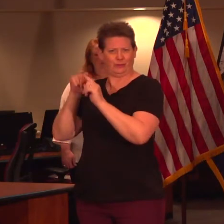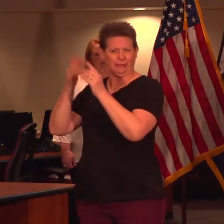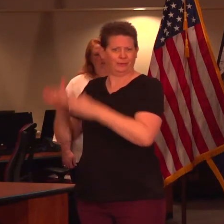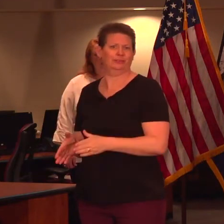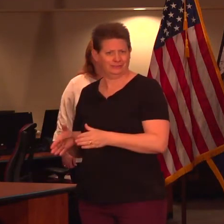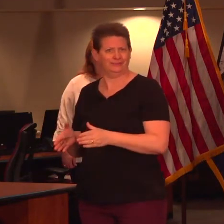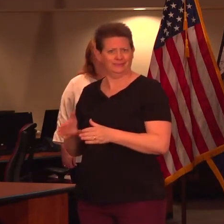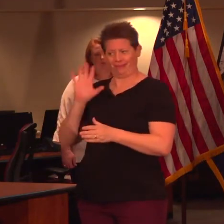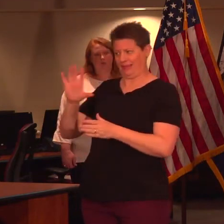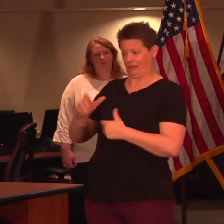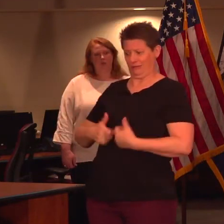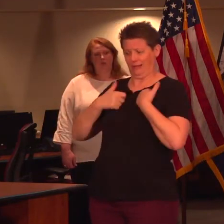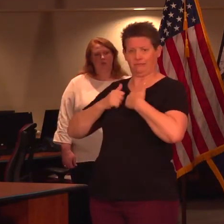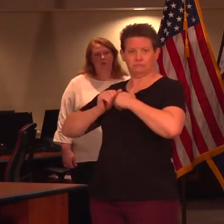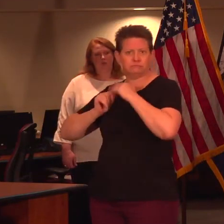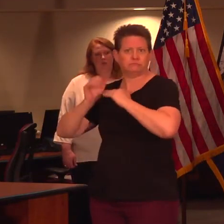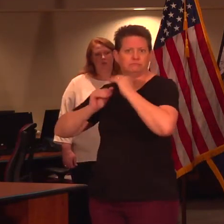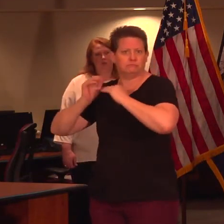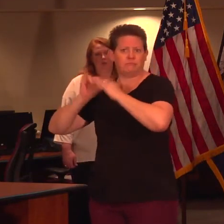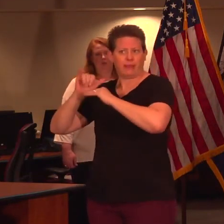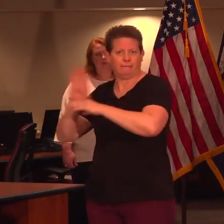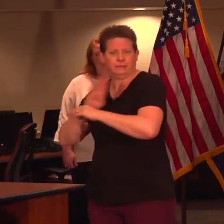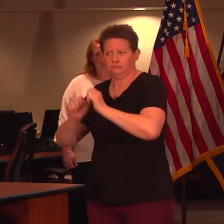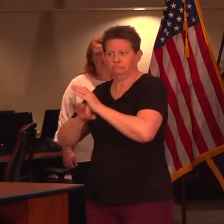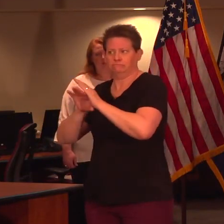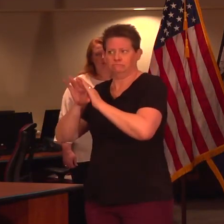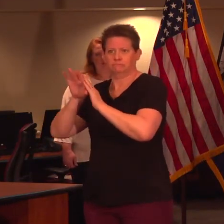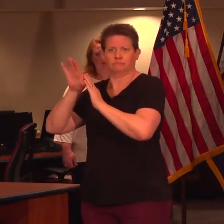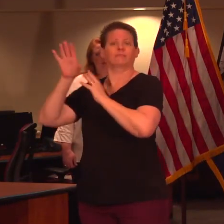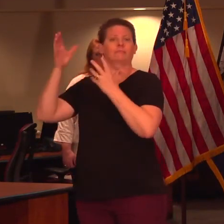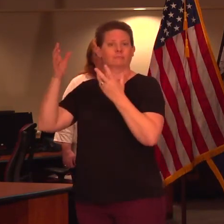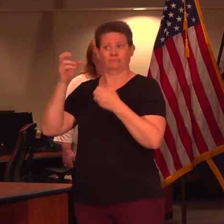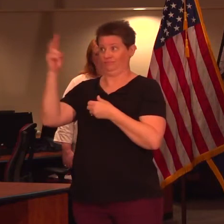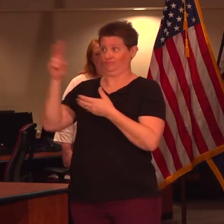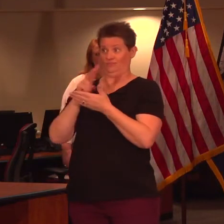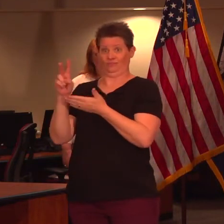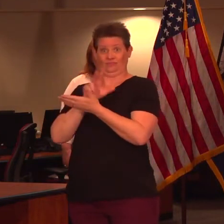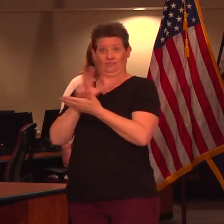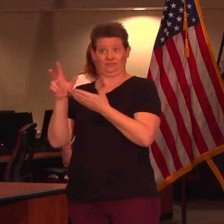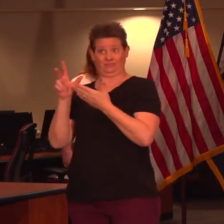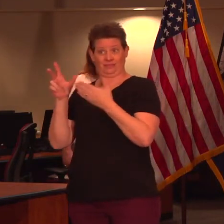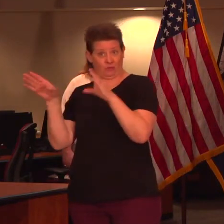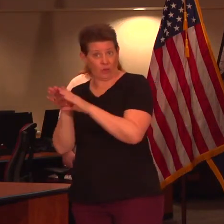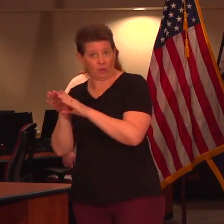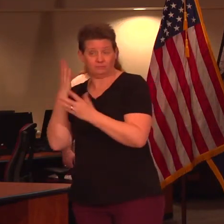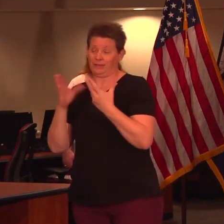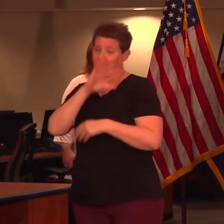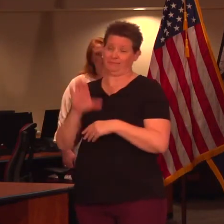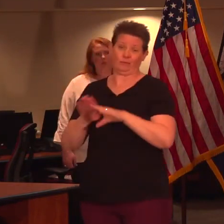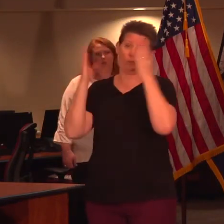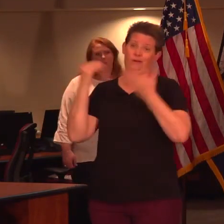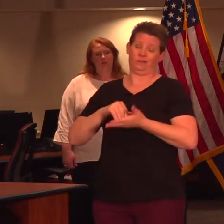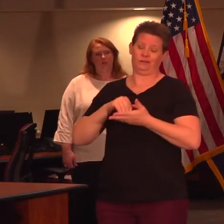may have spent his or her lifetime building it up the way it is. And after 2 or 3 weeks of being shut down, it might not open back up.